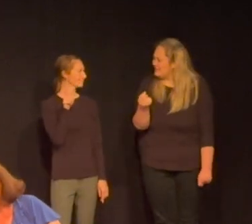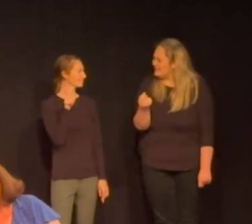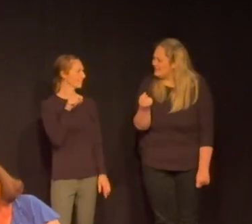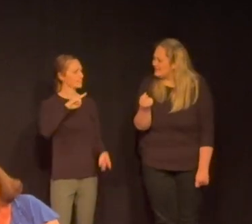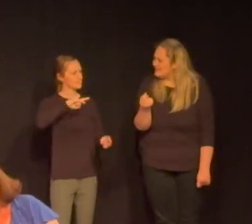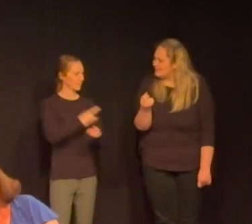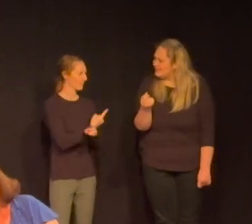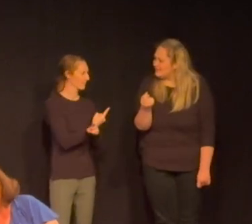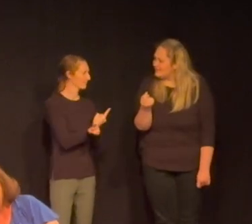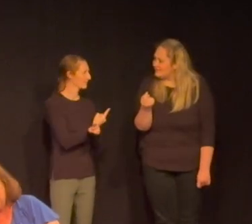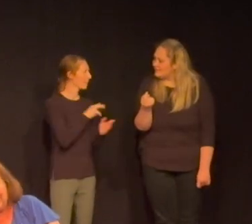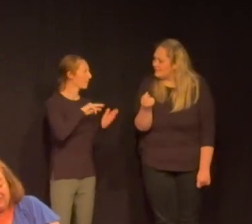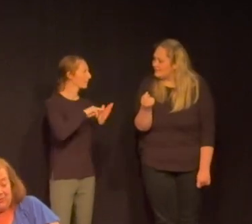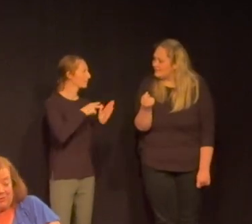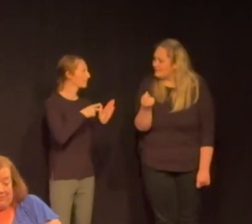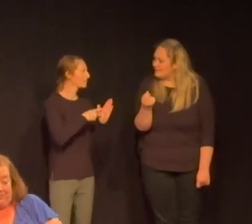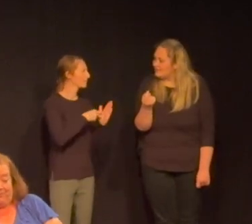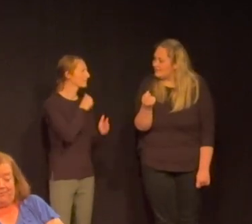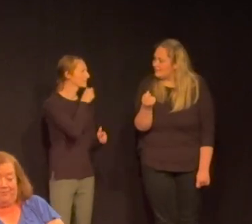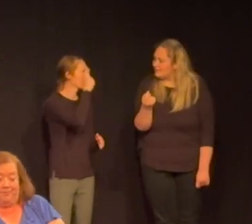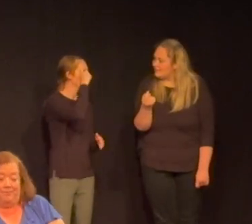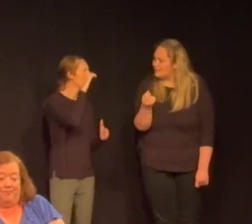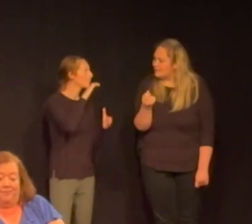Sarcasm means I don't believe you.